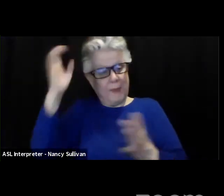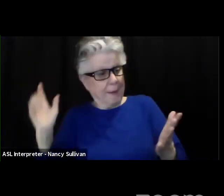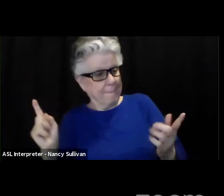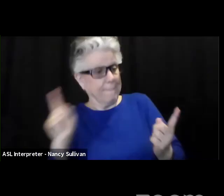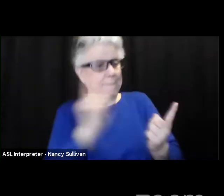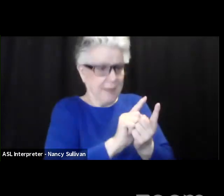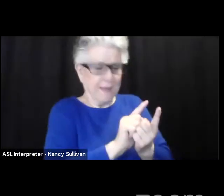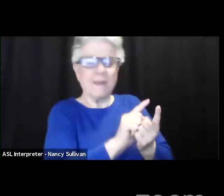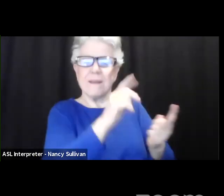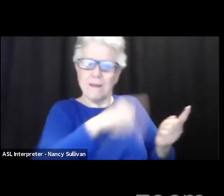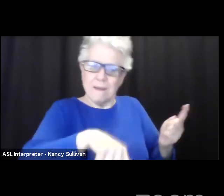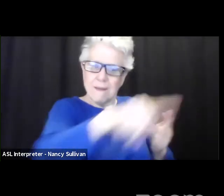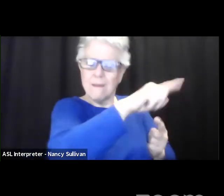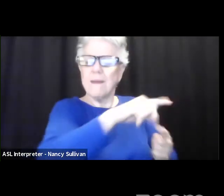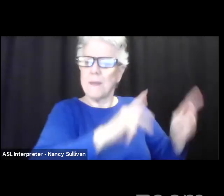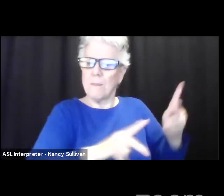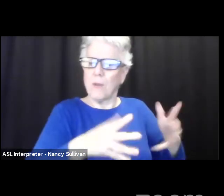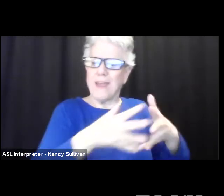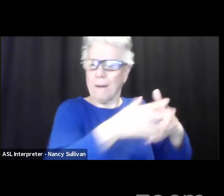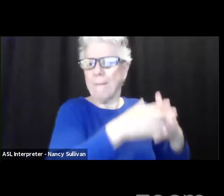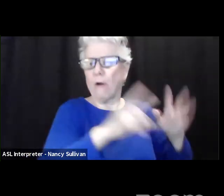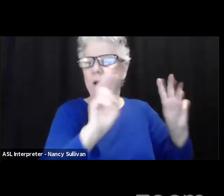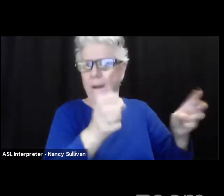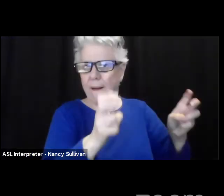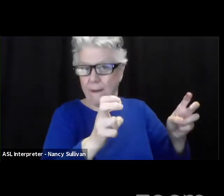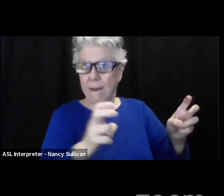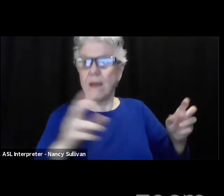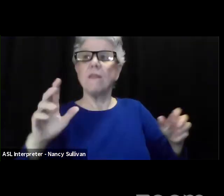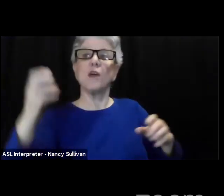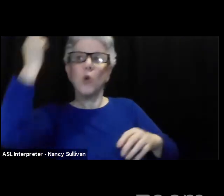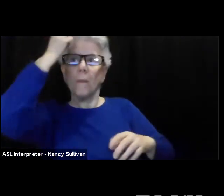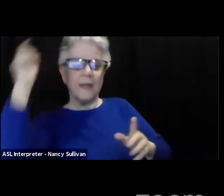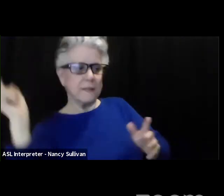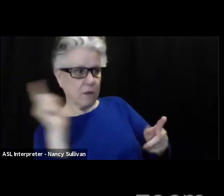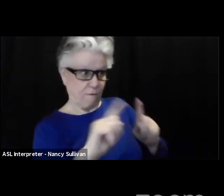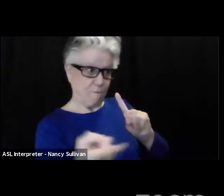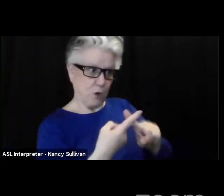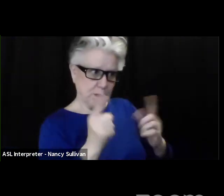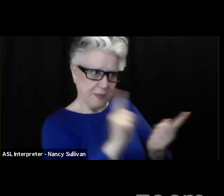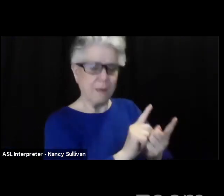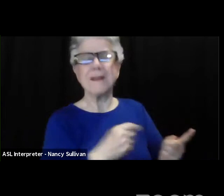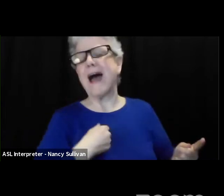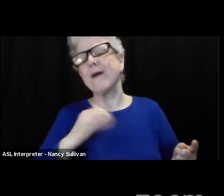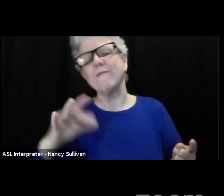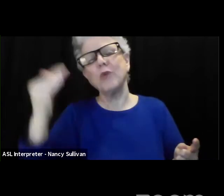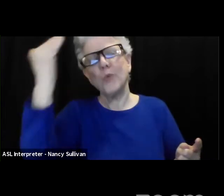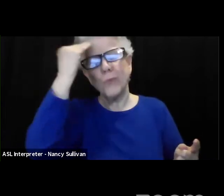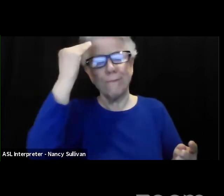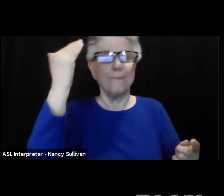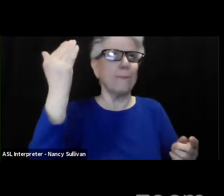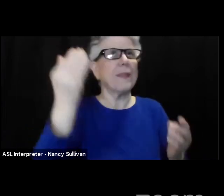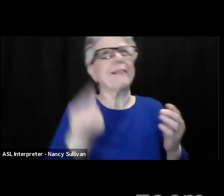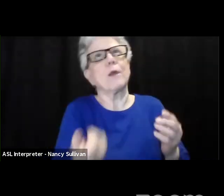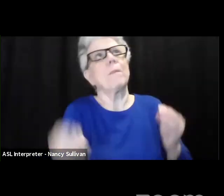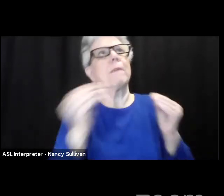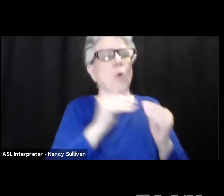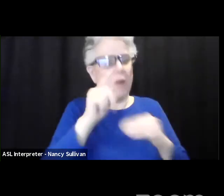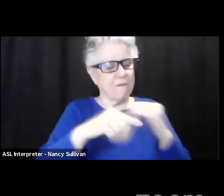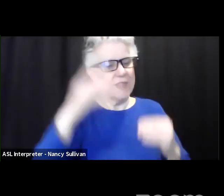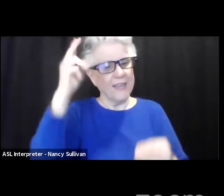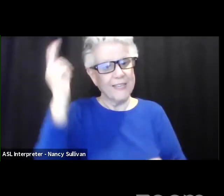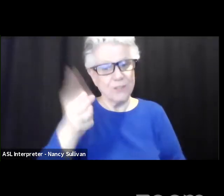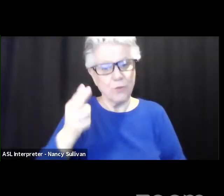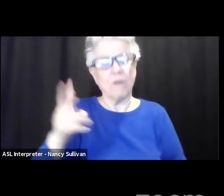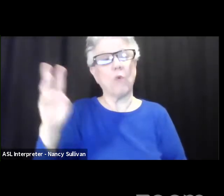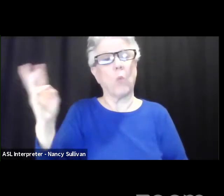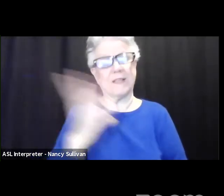various civilizations and people groups of the Americas. Now, anyone with more than a passing interest in the history of Western philosophy and